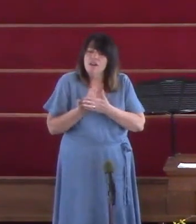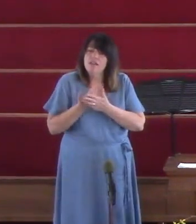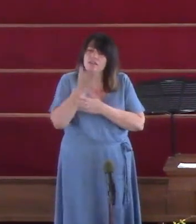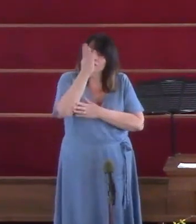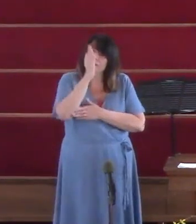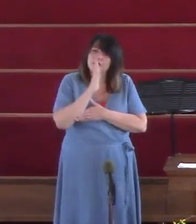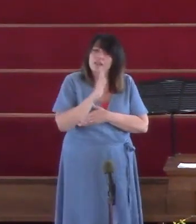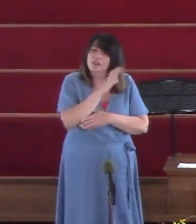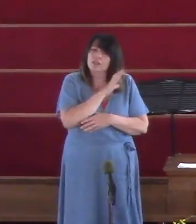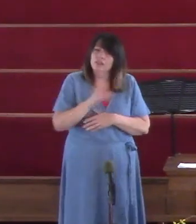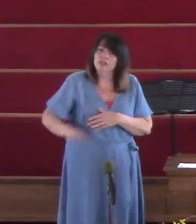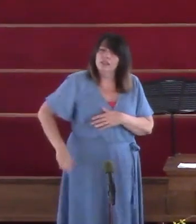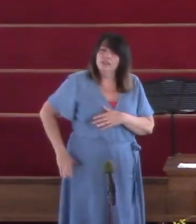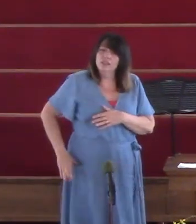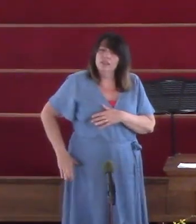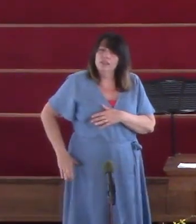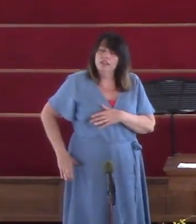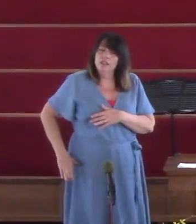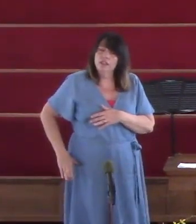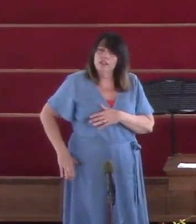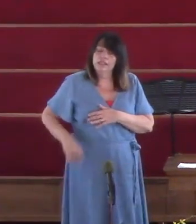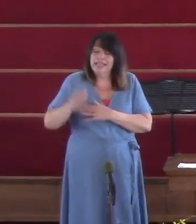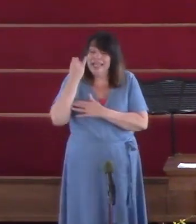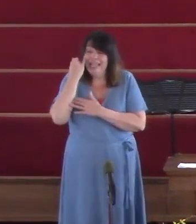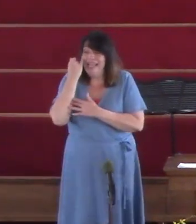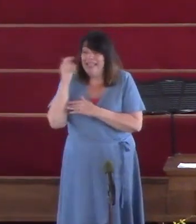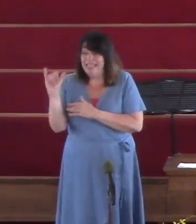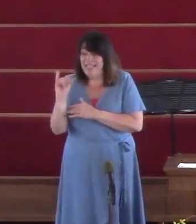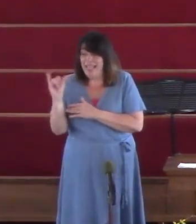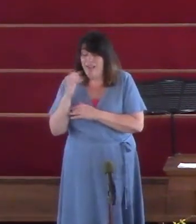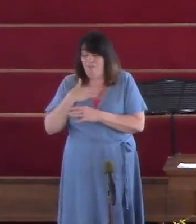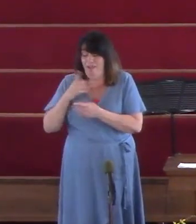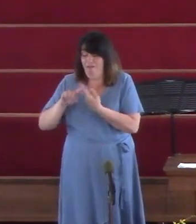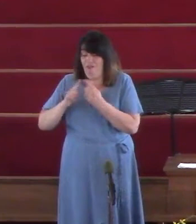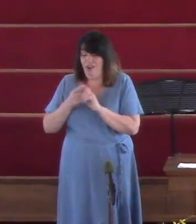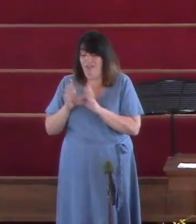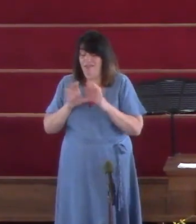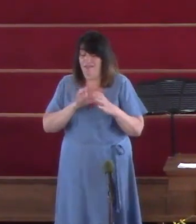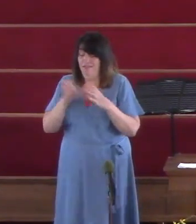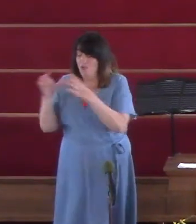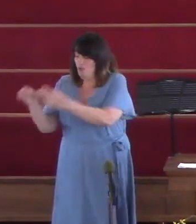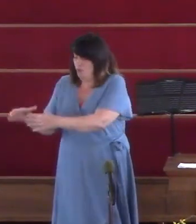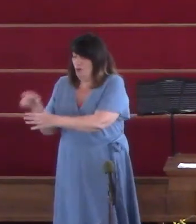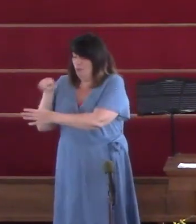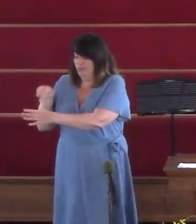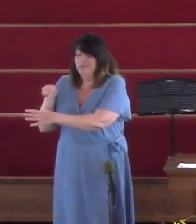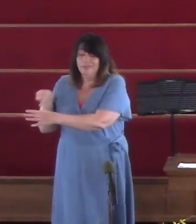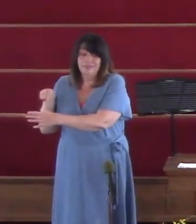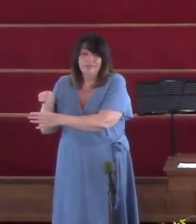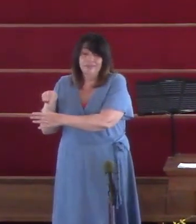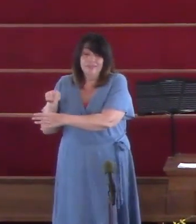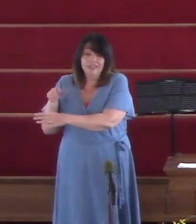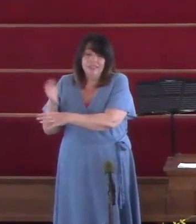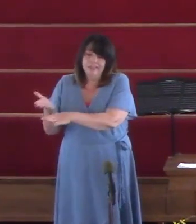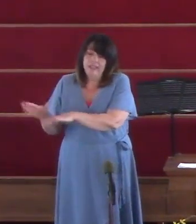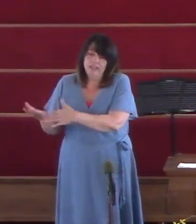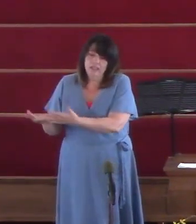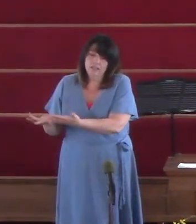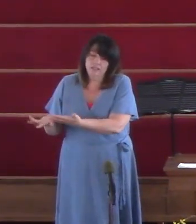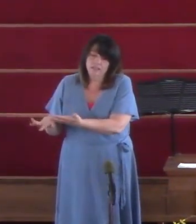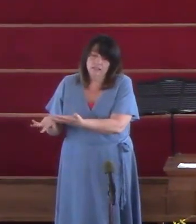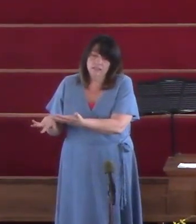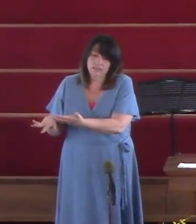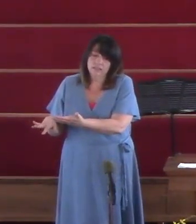boys that I hung around with, and there's a bunch of them. My friend, they're already gone